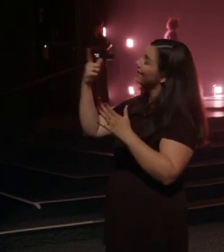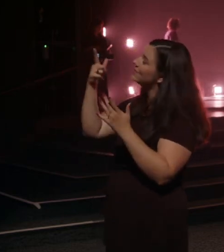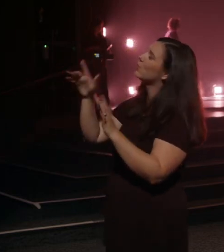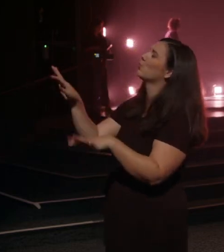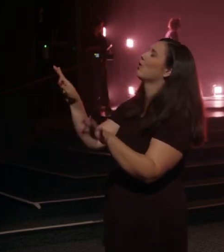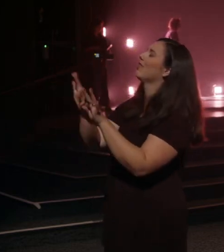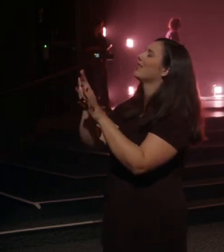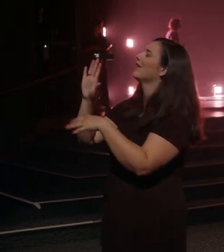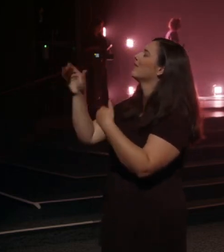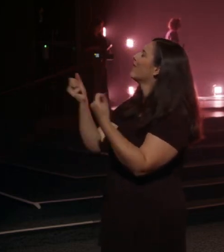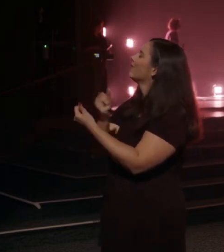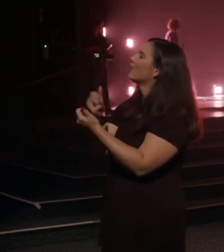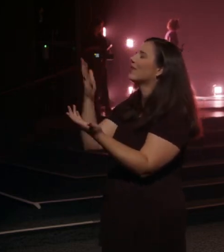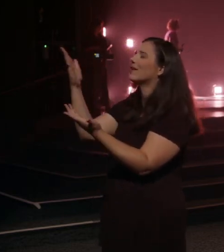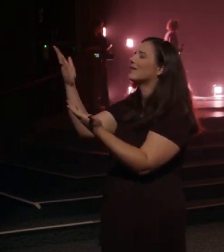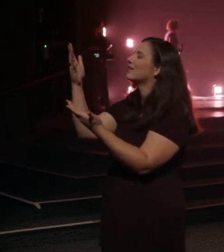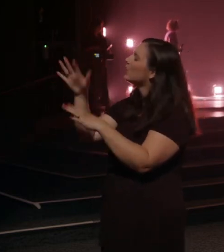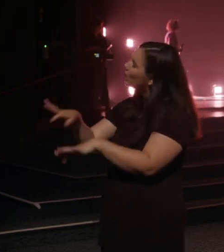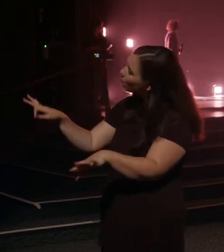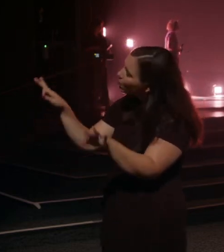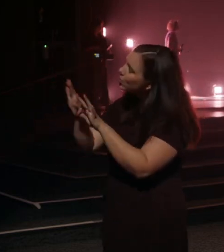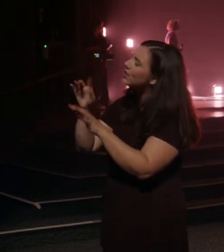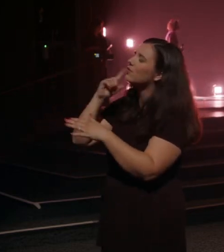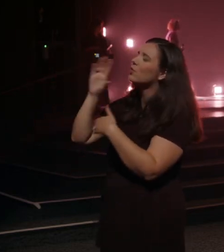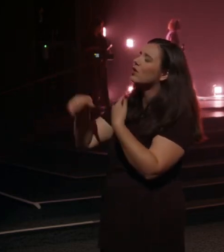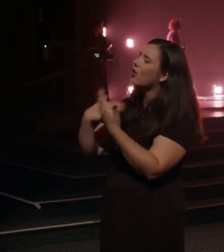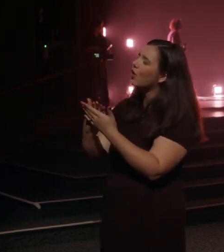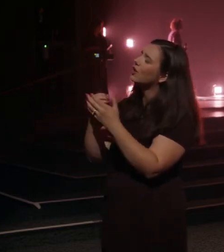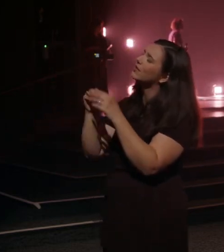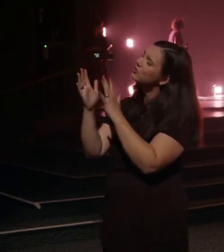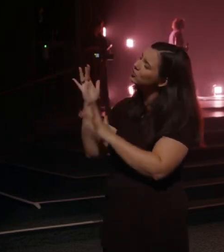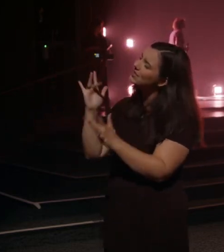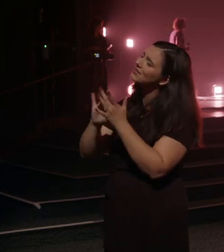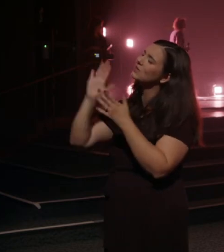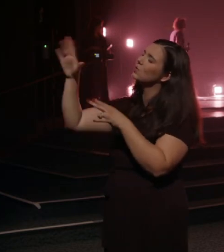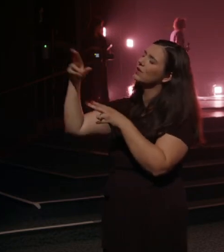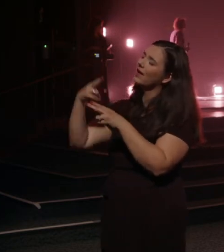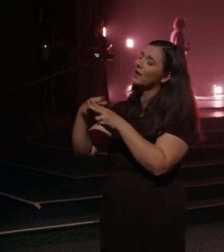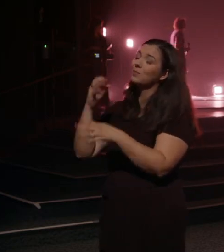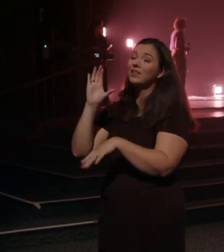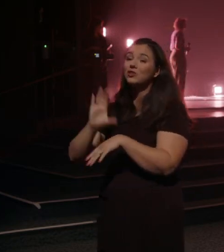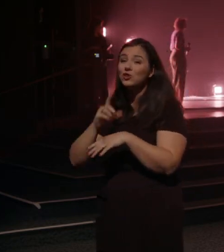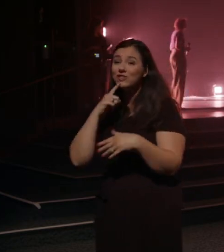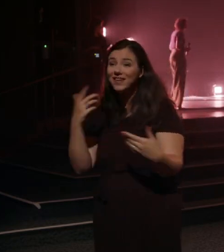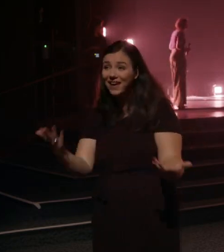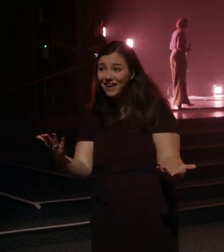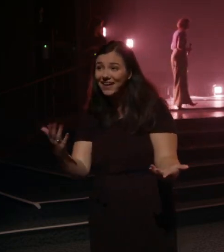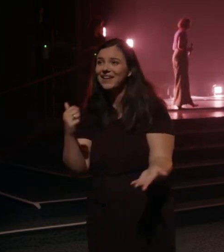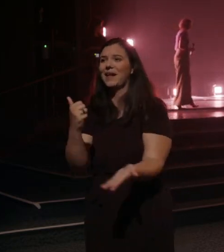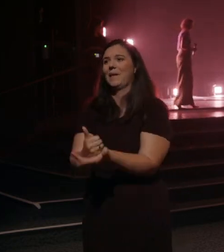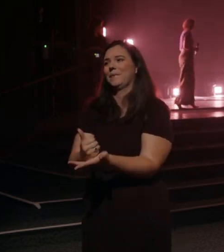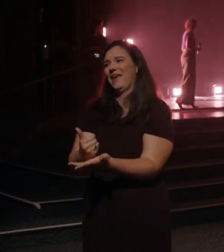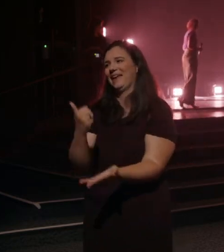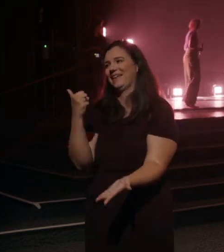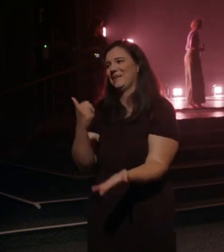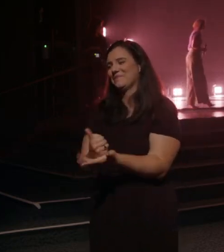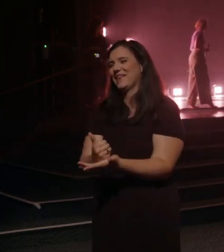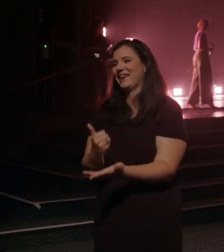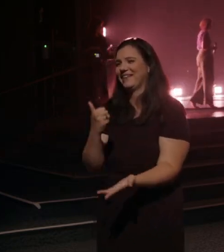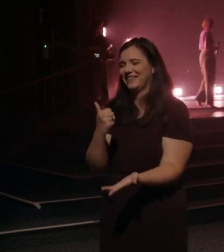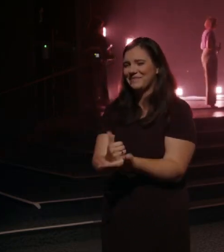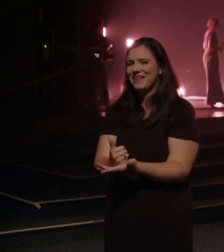worthy of it all. You are worthy of it all in Jesus' name. And the church said,